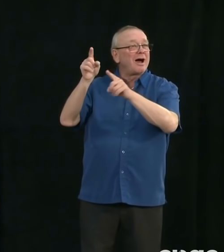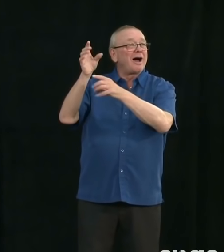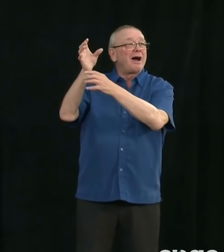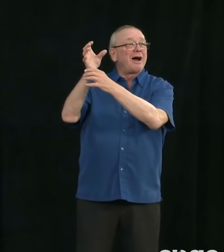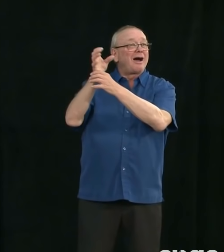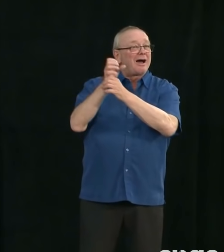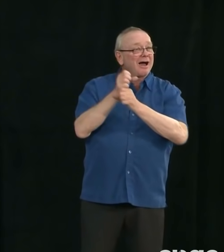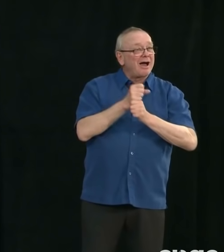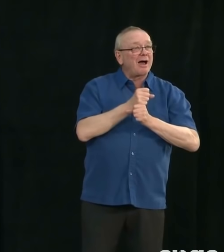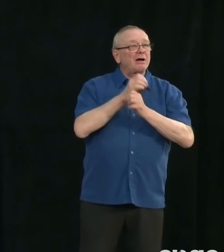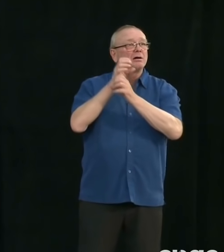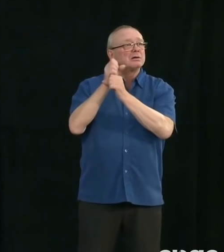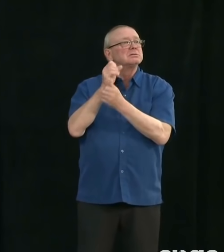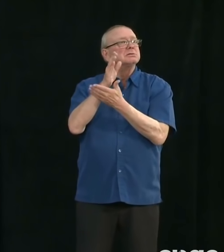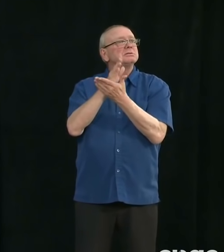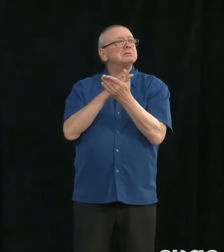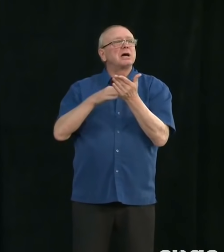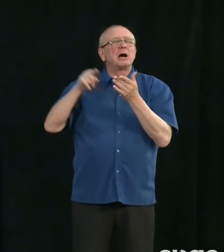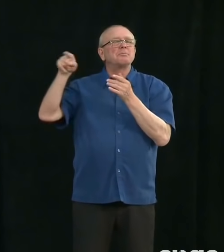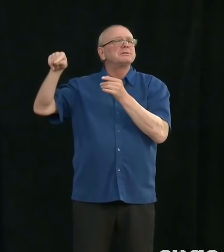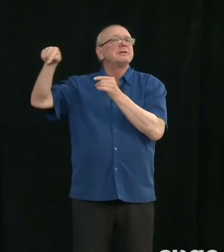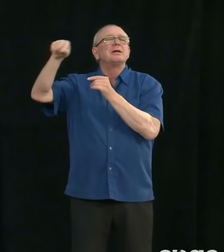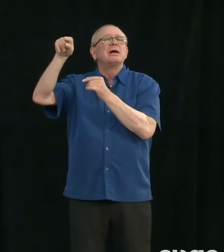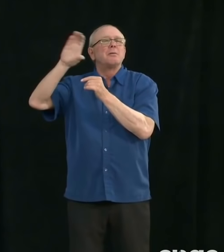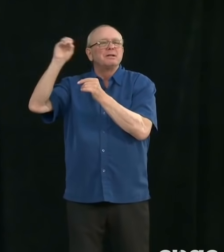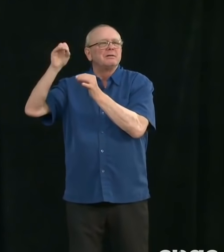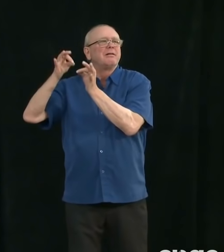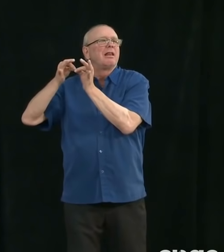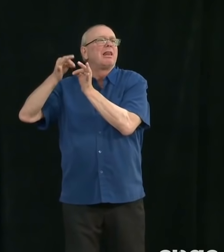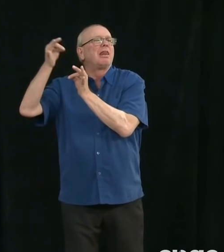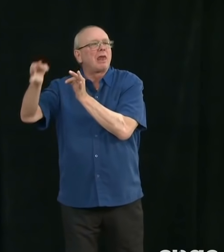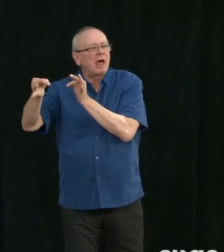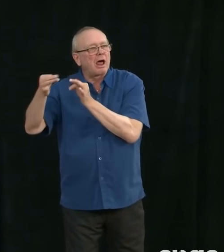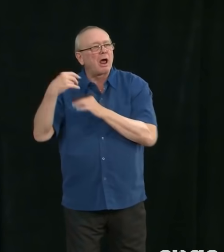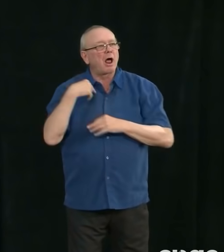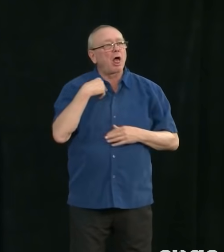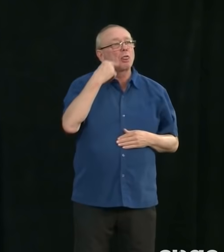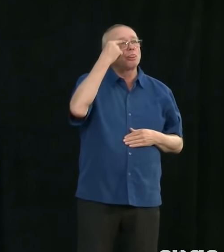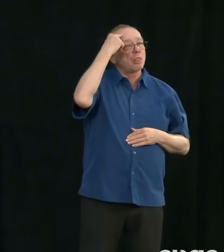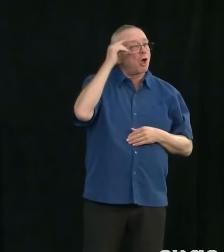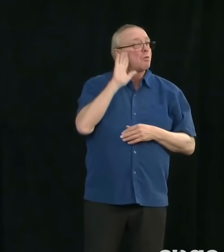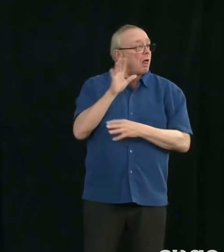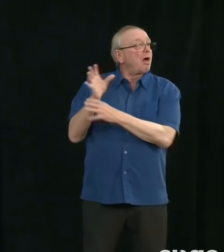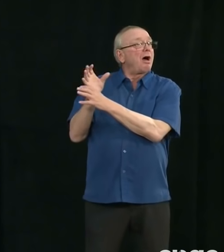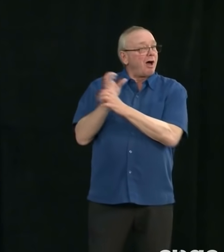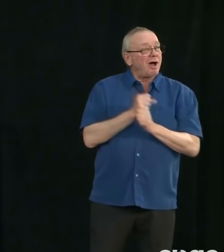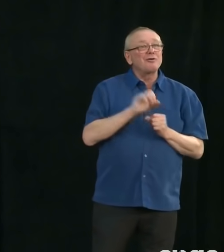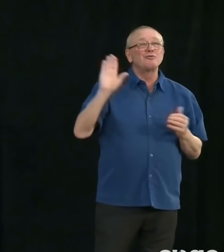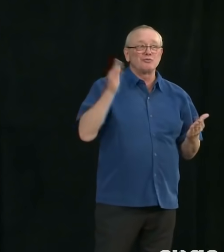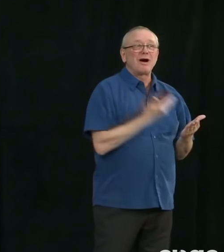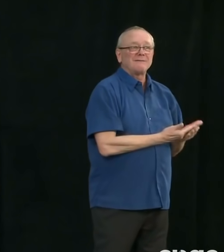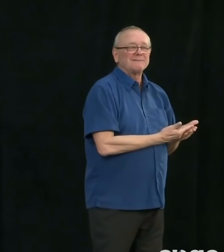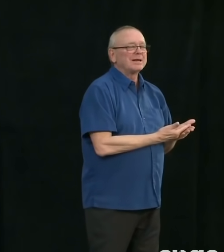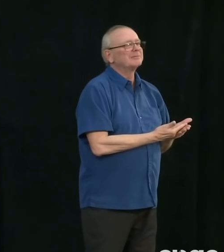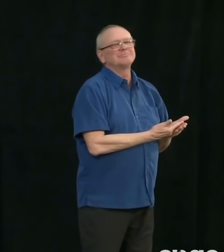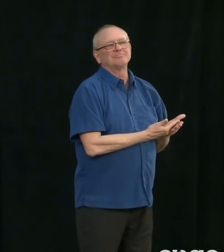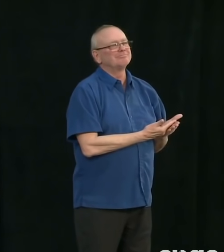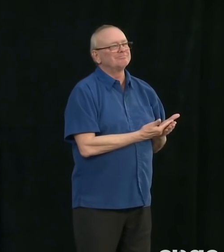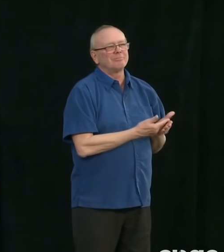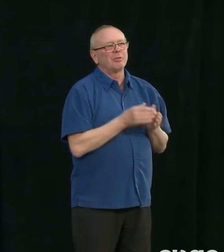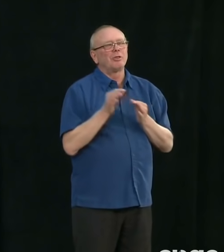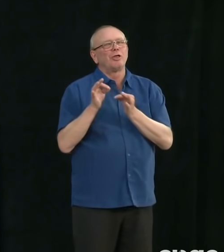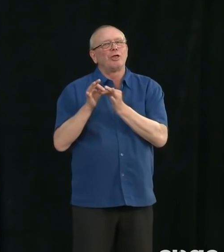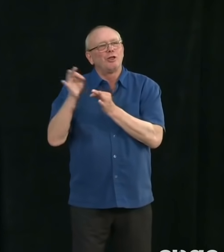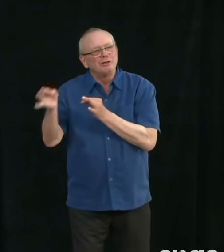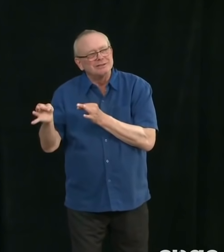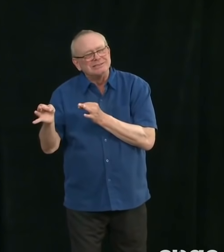shipments have been delayed past where we anticipated we would originally receive them. And so some of that change in equipment